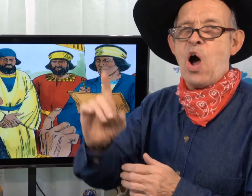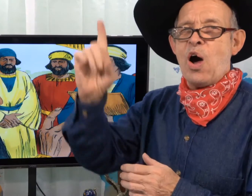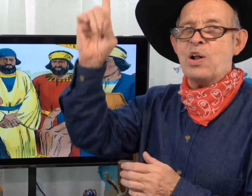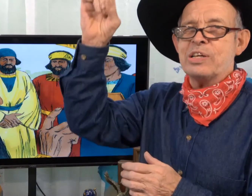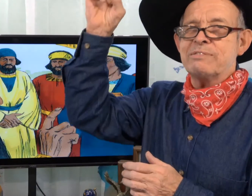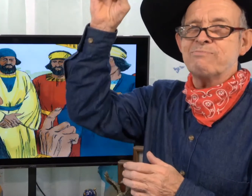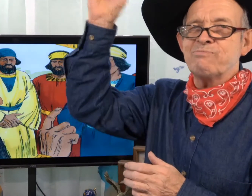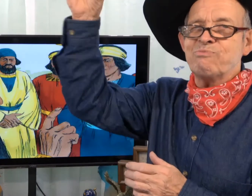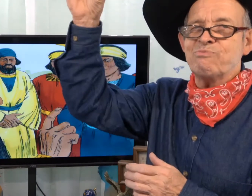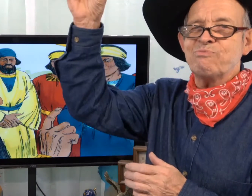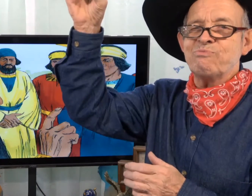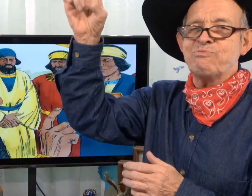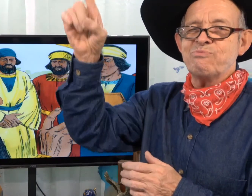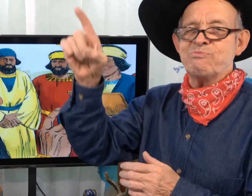God.